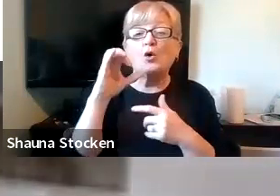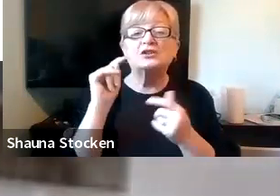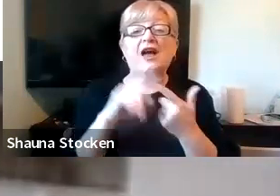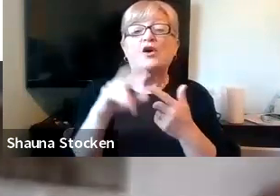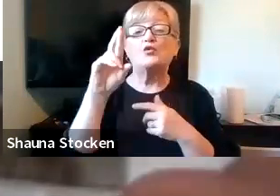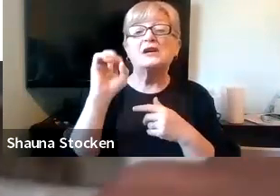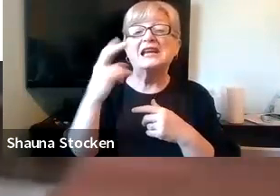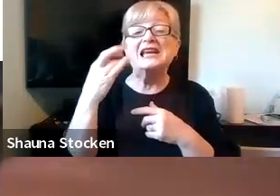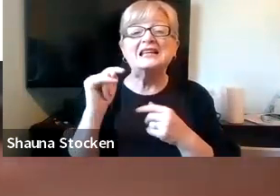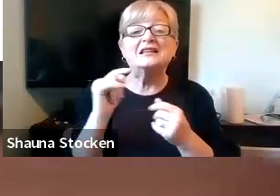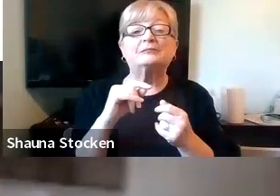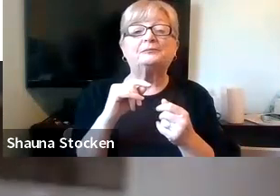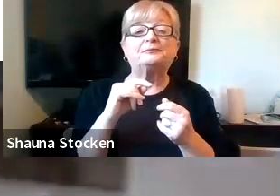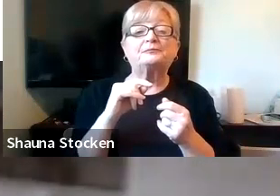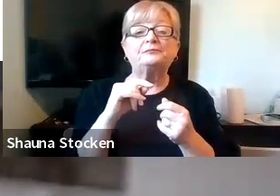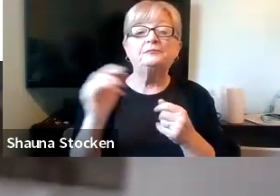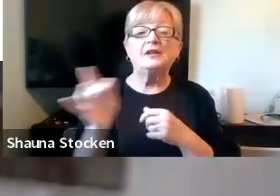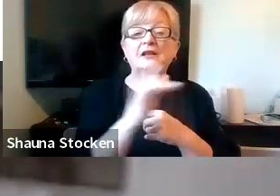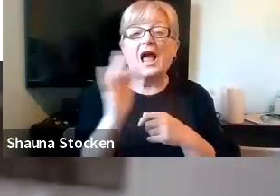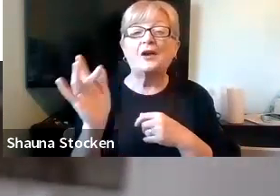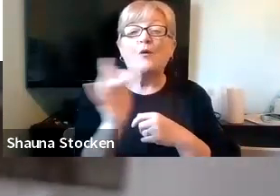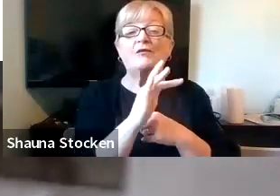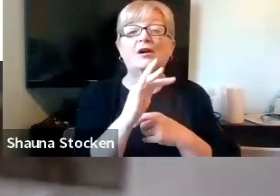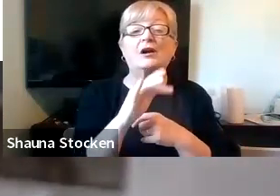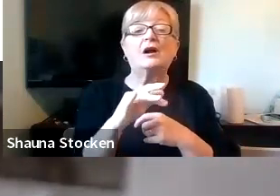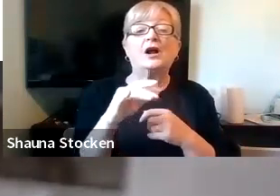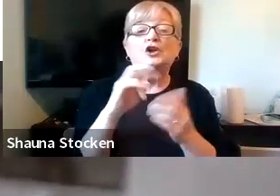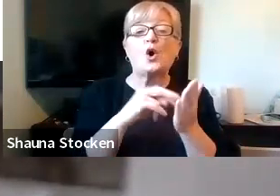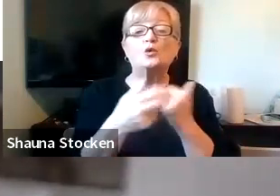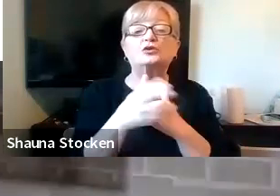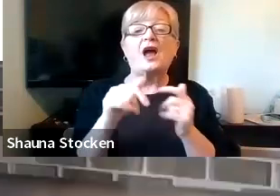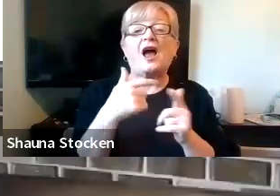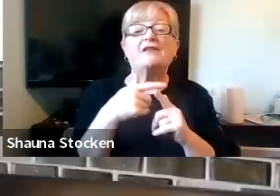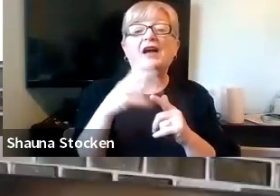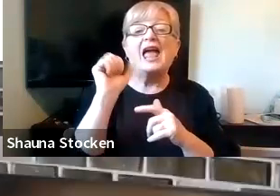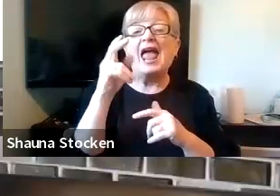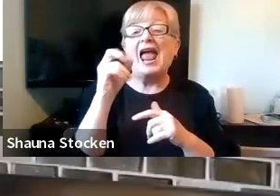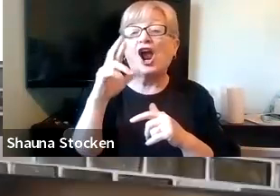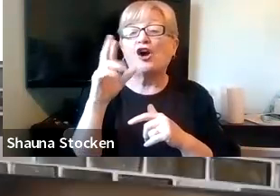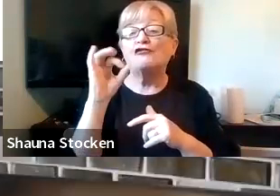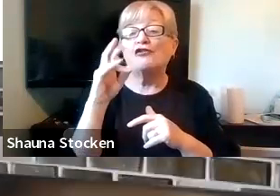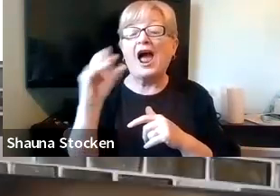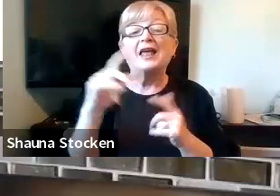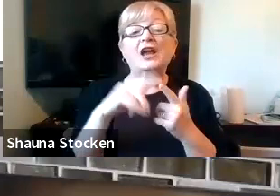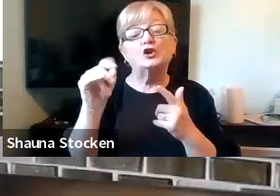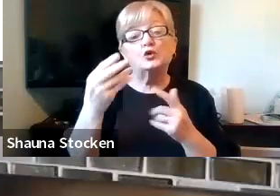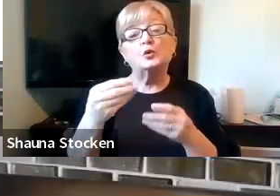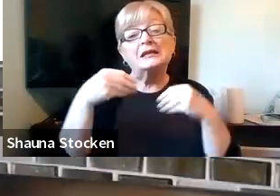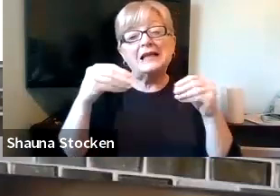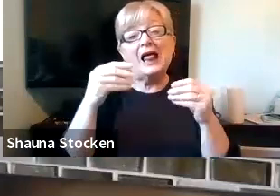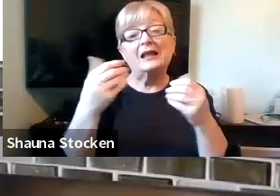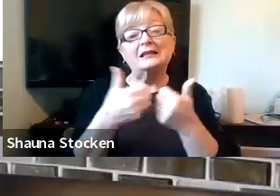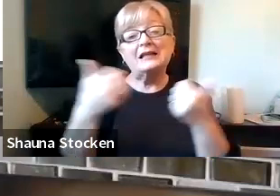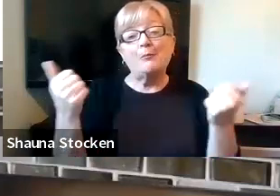reheat, slide over, you got broil, you got toast, you got air fry. Now they do sell a separate special basket